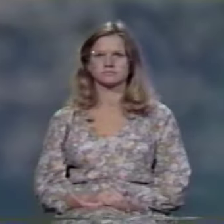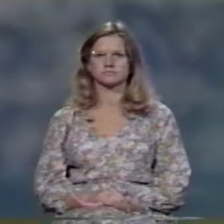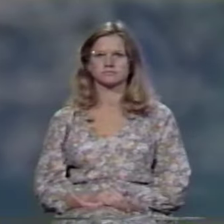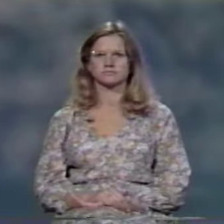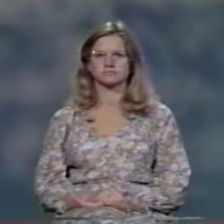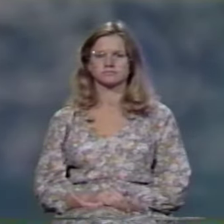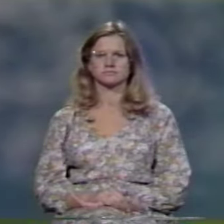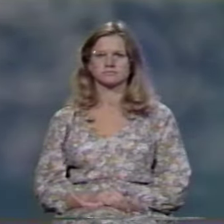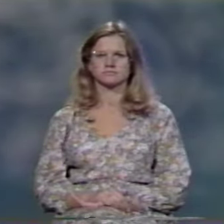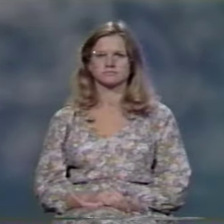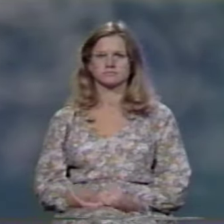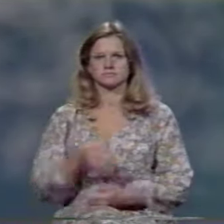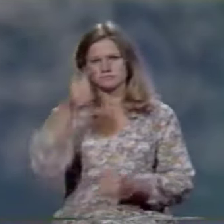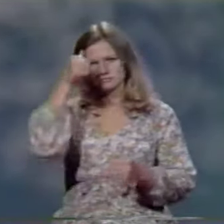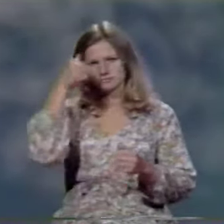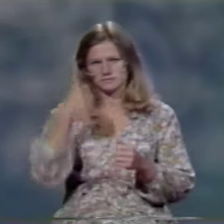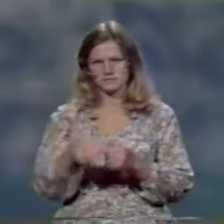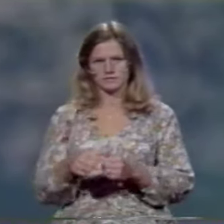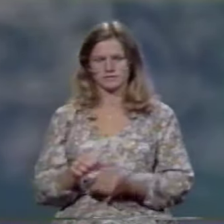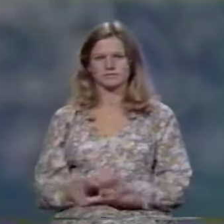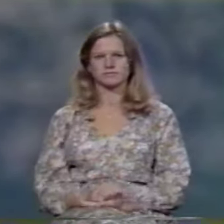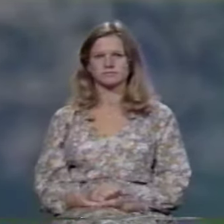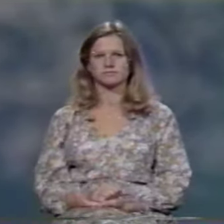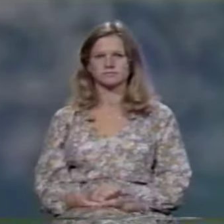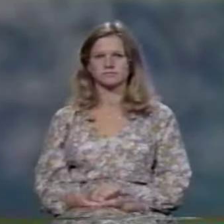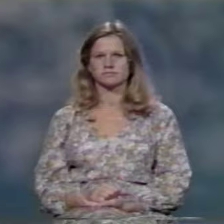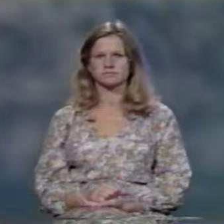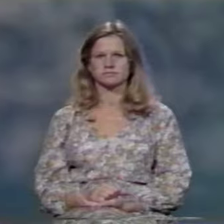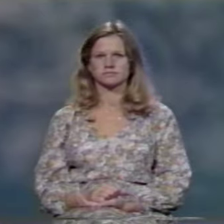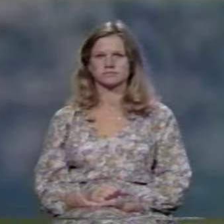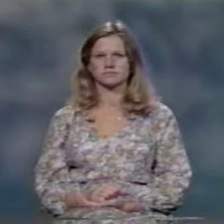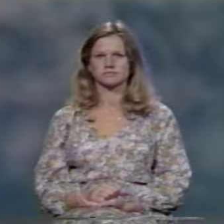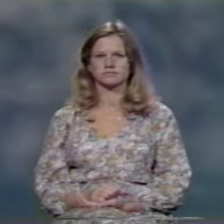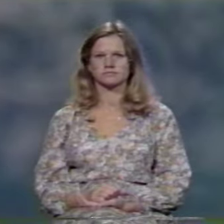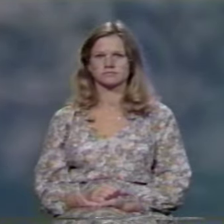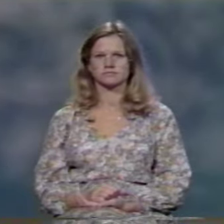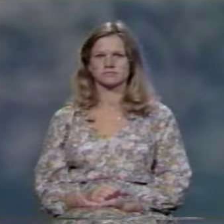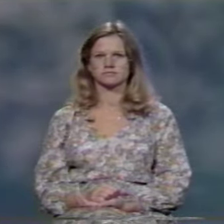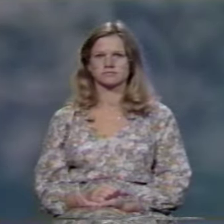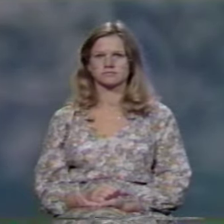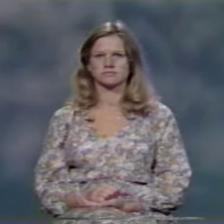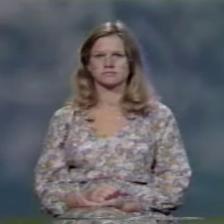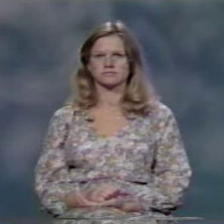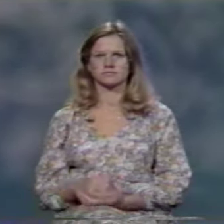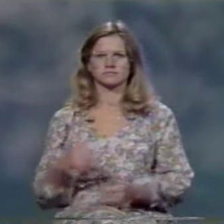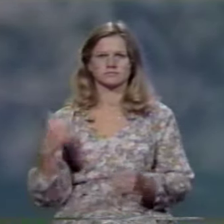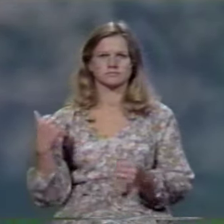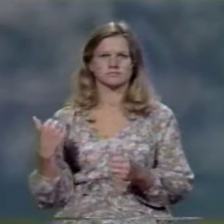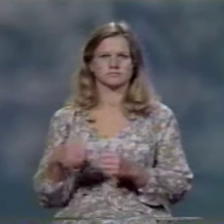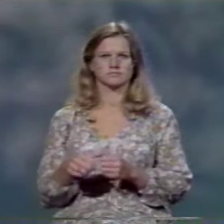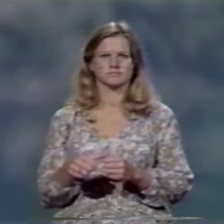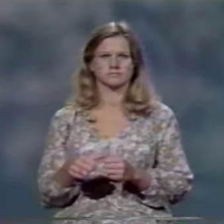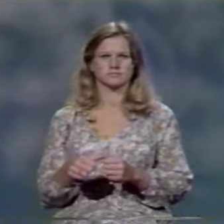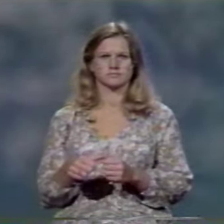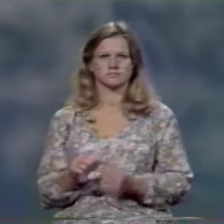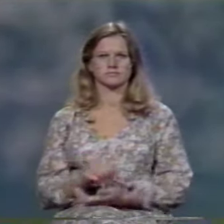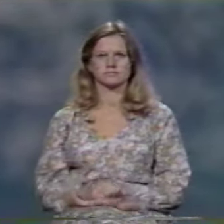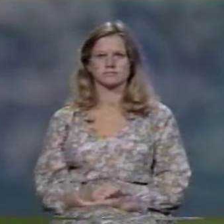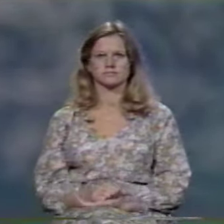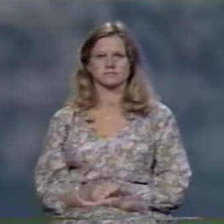Here is the sign remember. In casual conversation, the sign is often made like this. Remember.